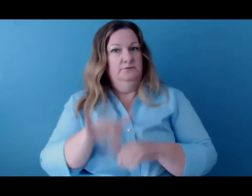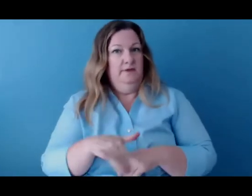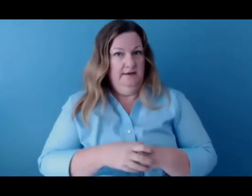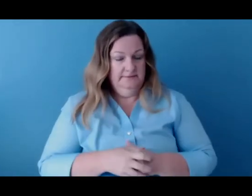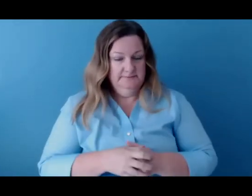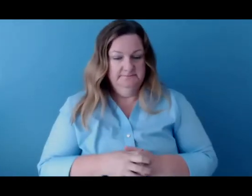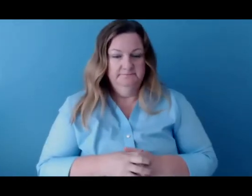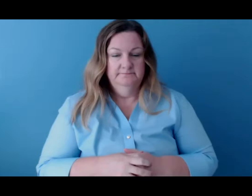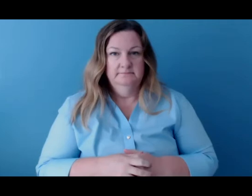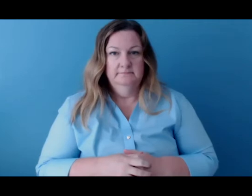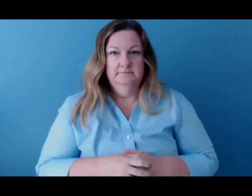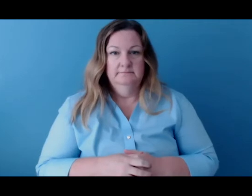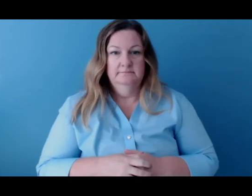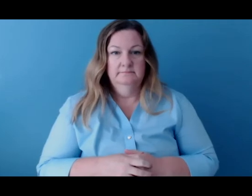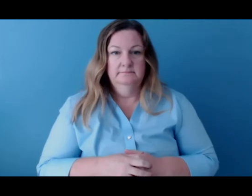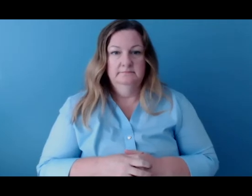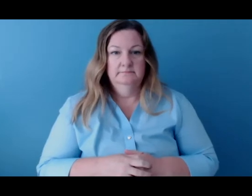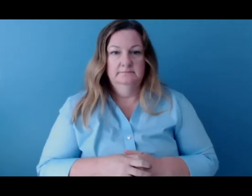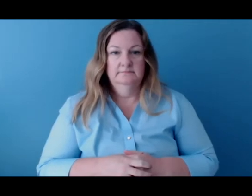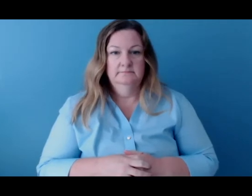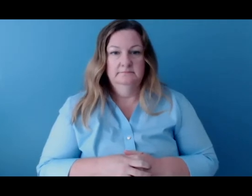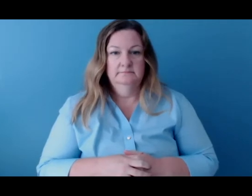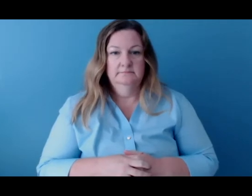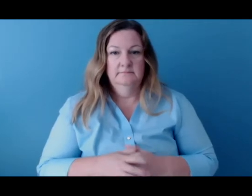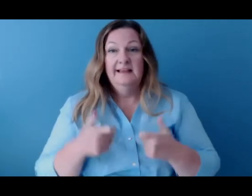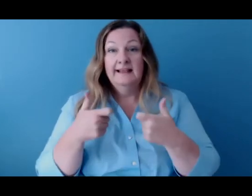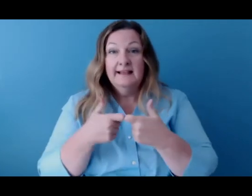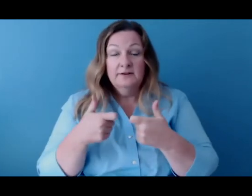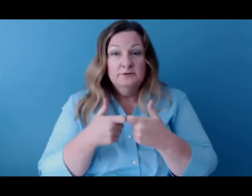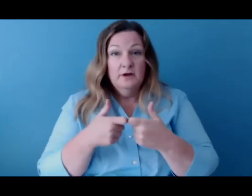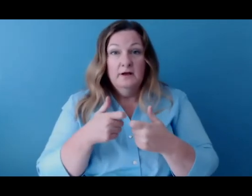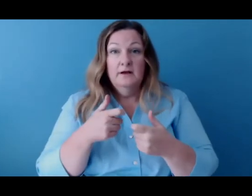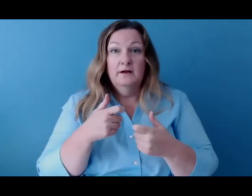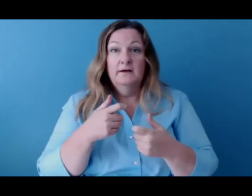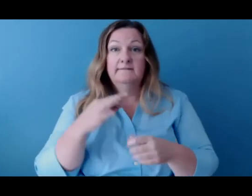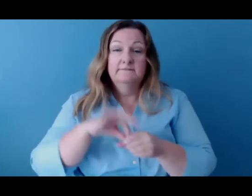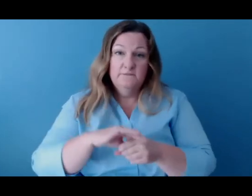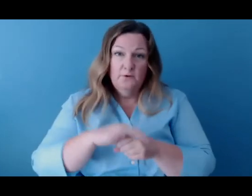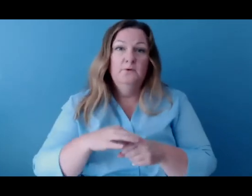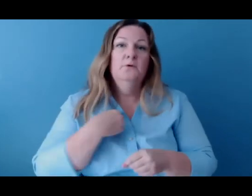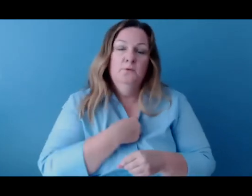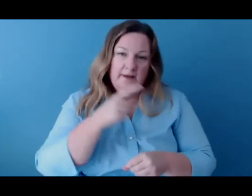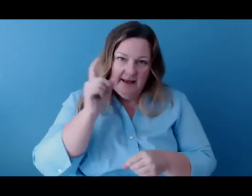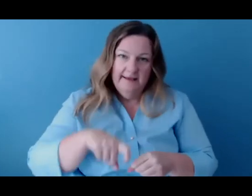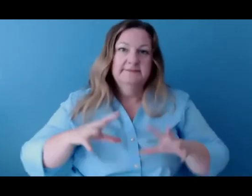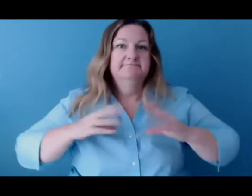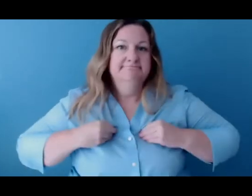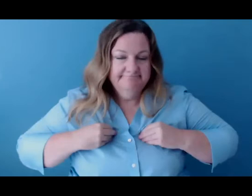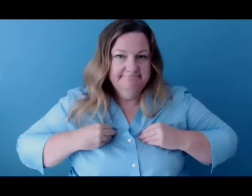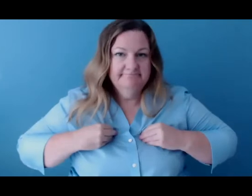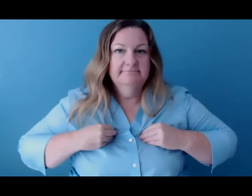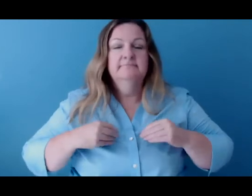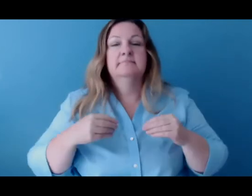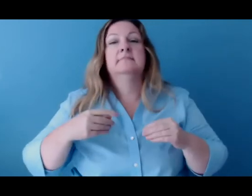The electronic voting is something that we can't just, we have to embrace this at some point. We have to be able to figure out as a